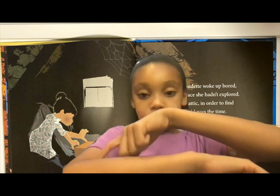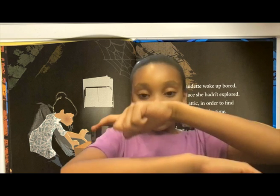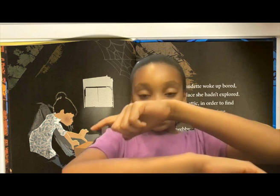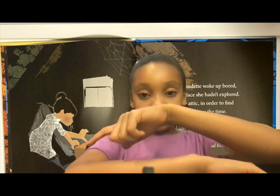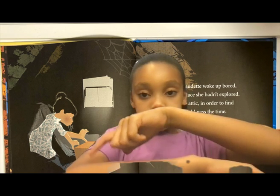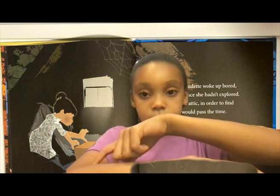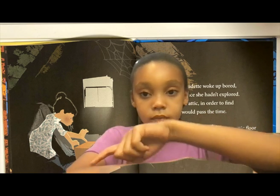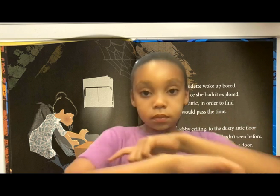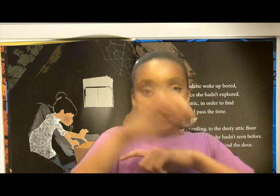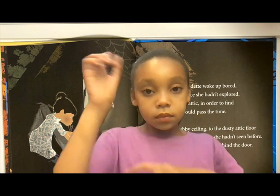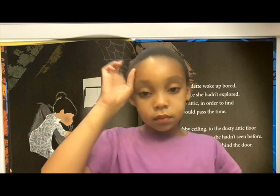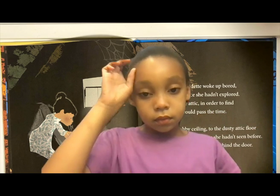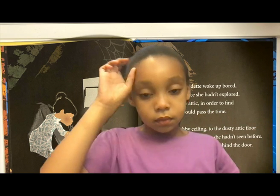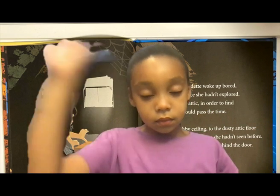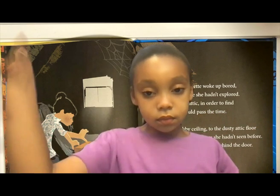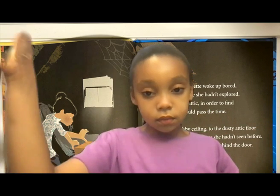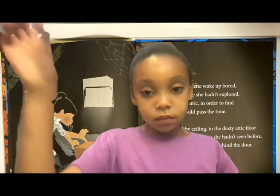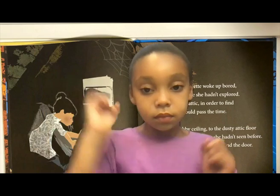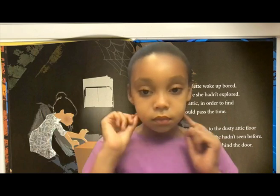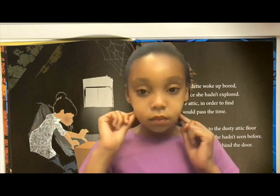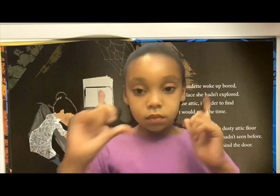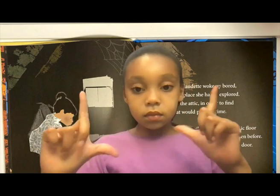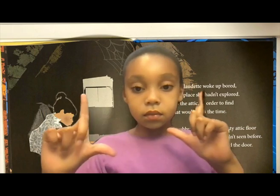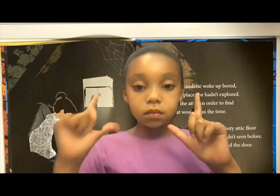One day, Claudette woke up bored.